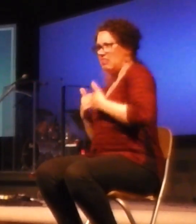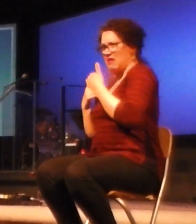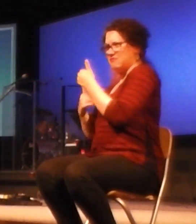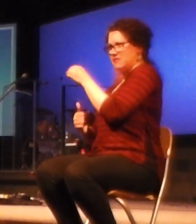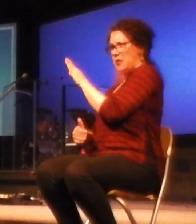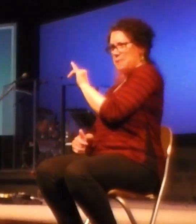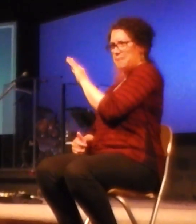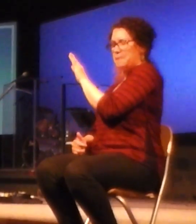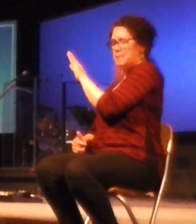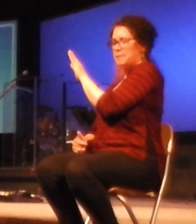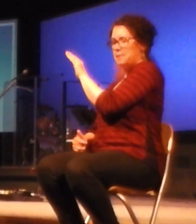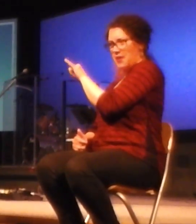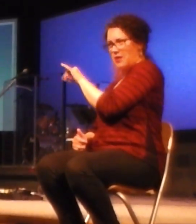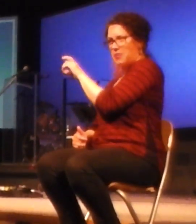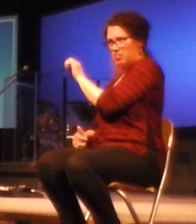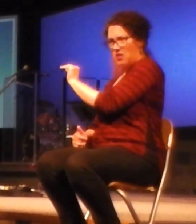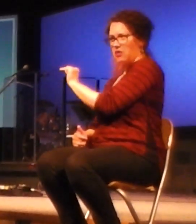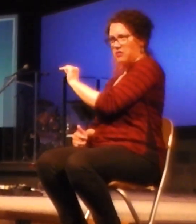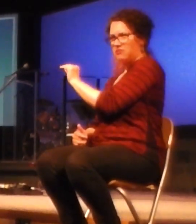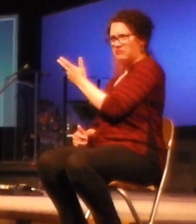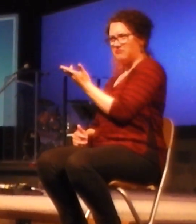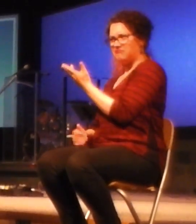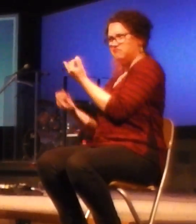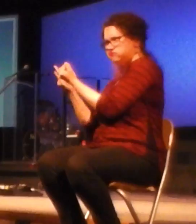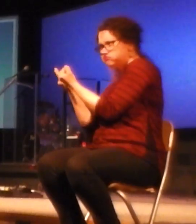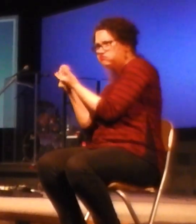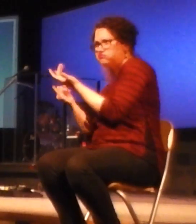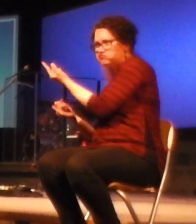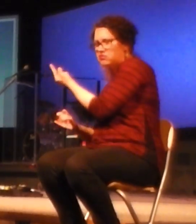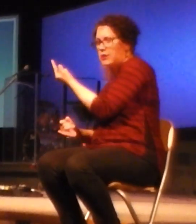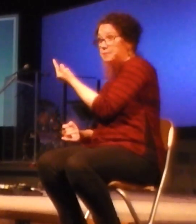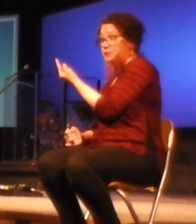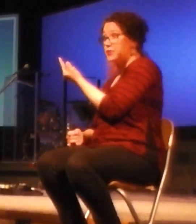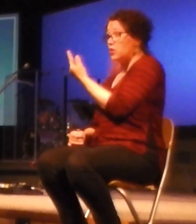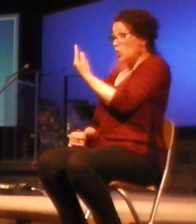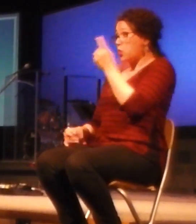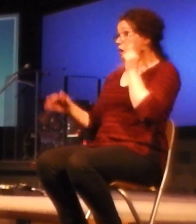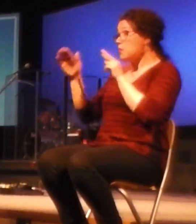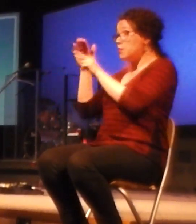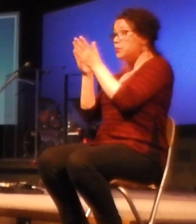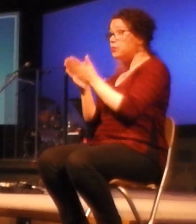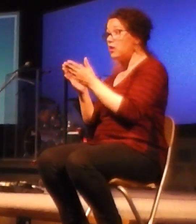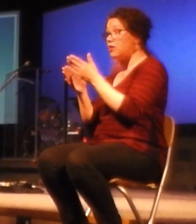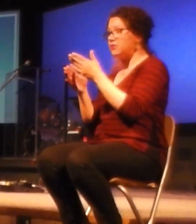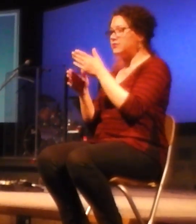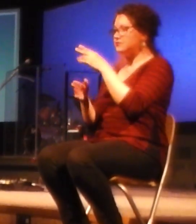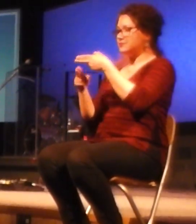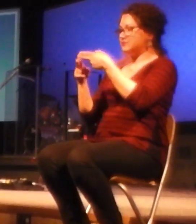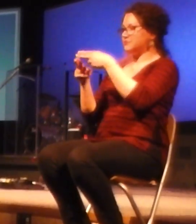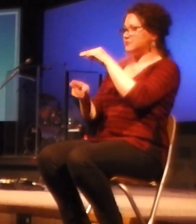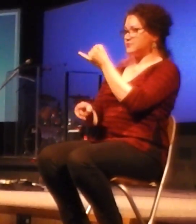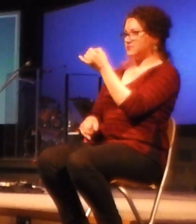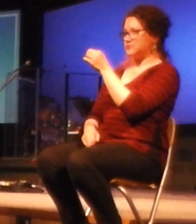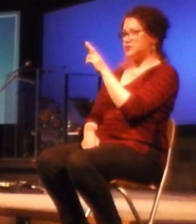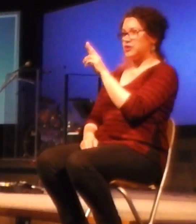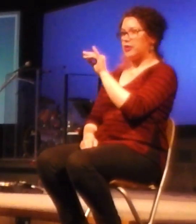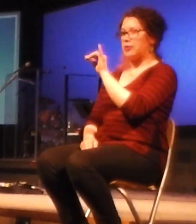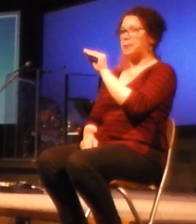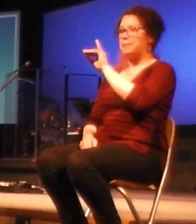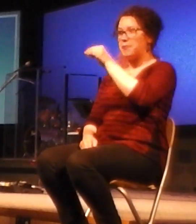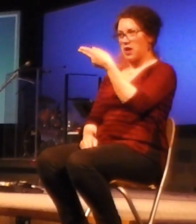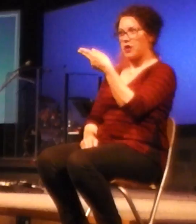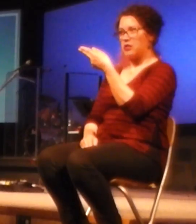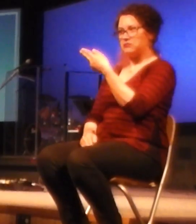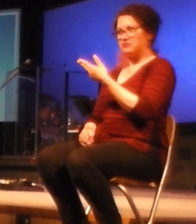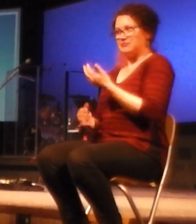exile. And Jeremiah is one of the prophets who's in exile at the time that this is actually occurring. And there were a